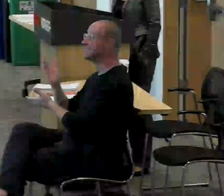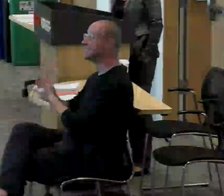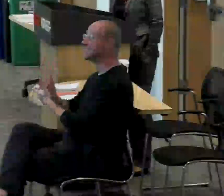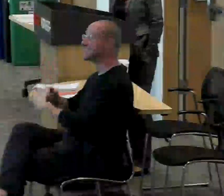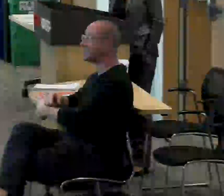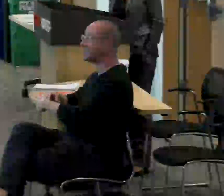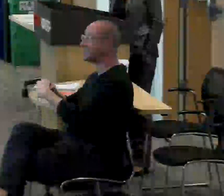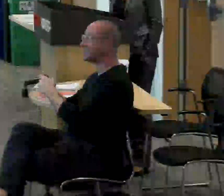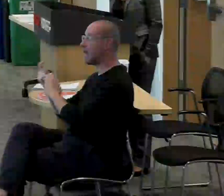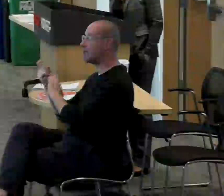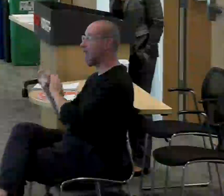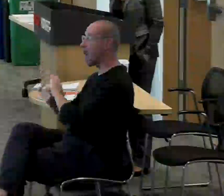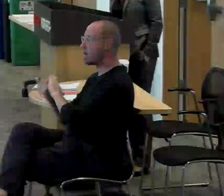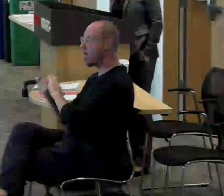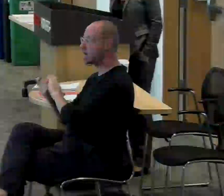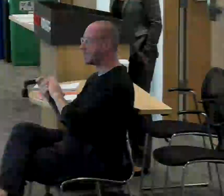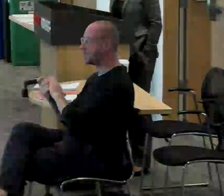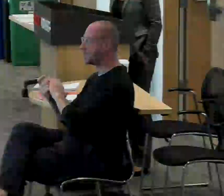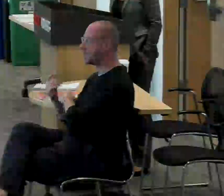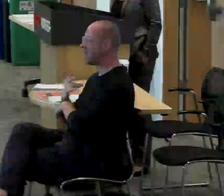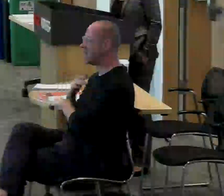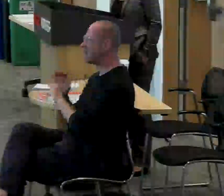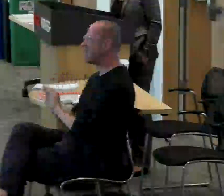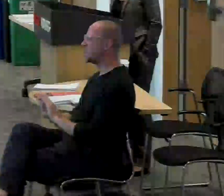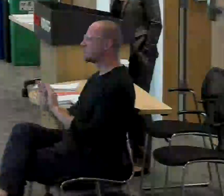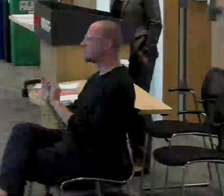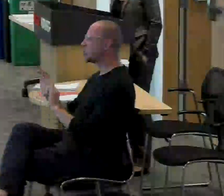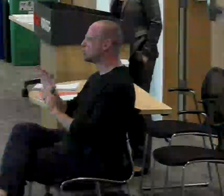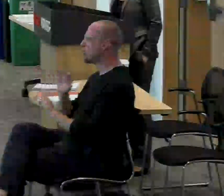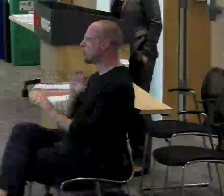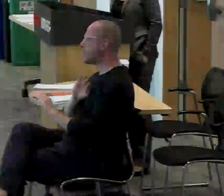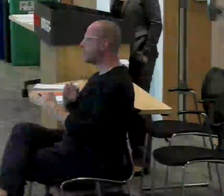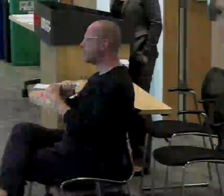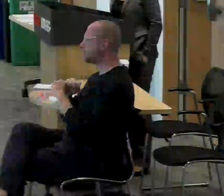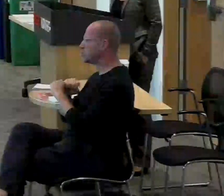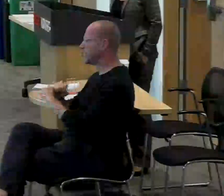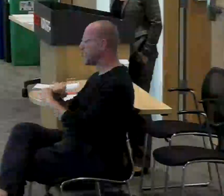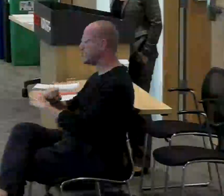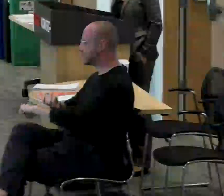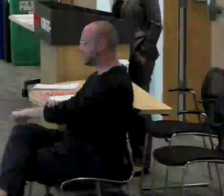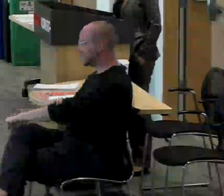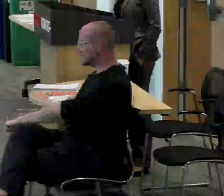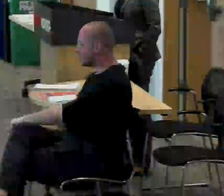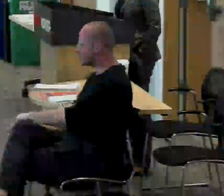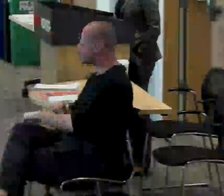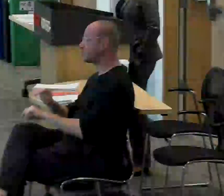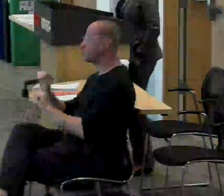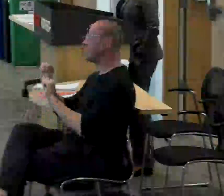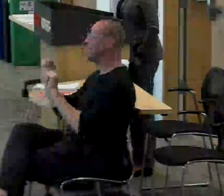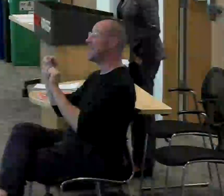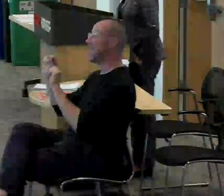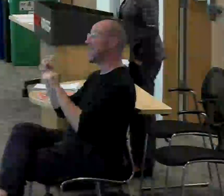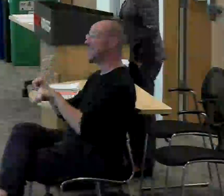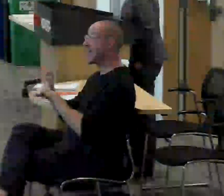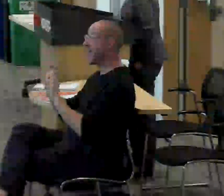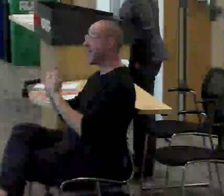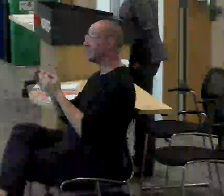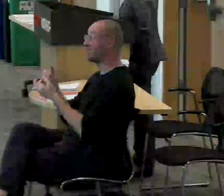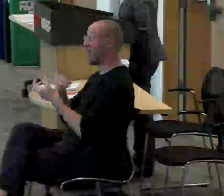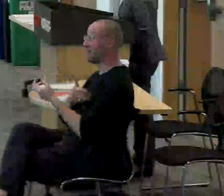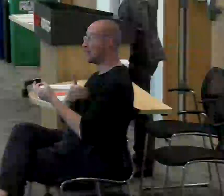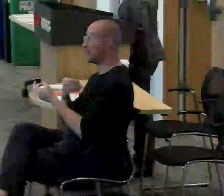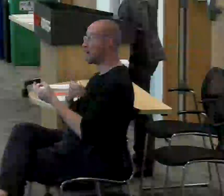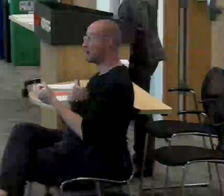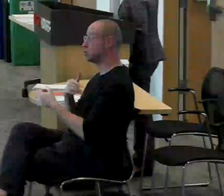protected. The ability to invite friends and family members to contribute directly to your account via e-gifting. So lots of